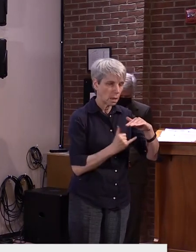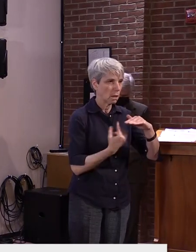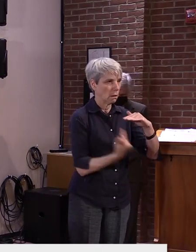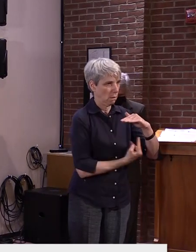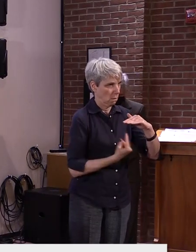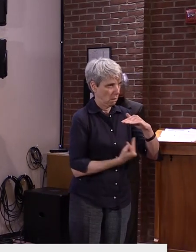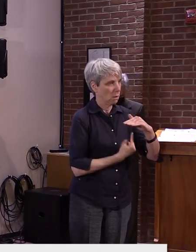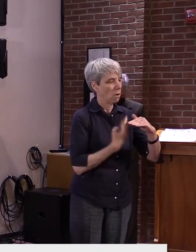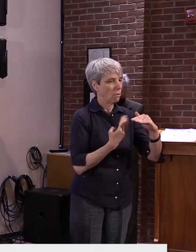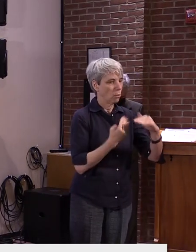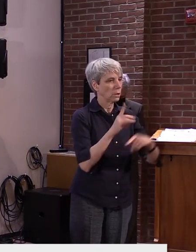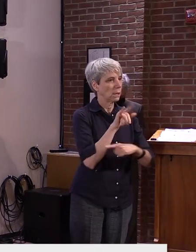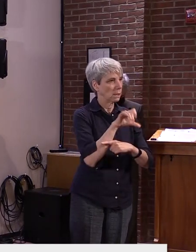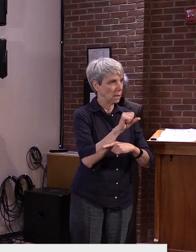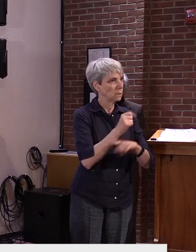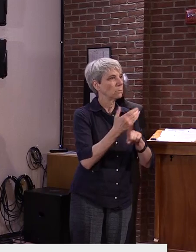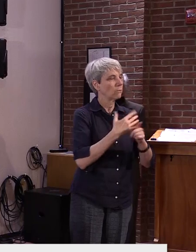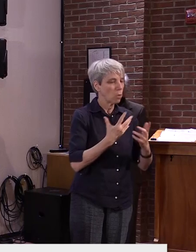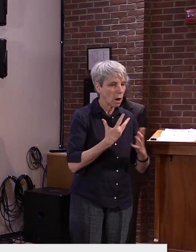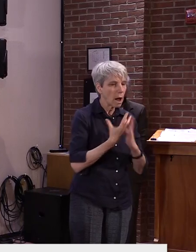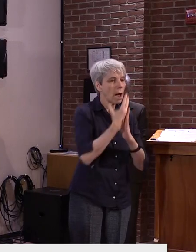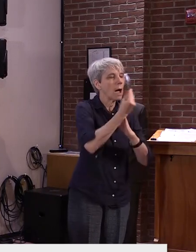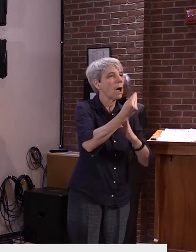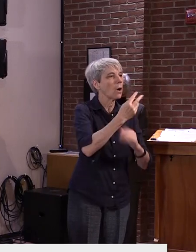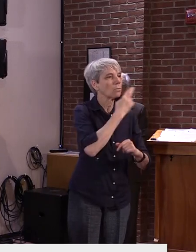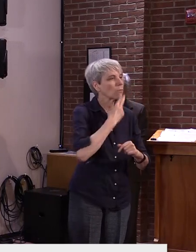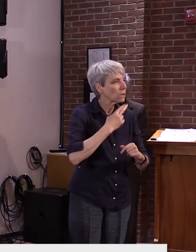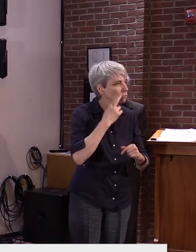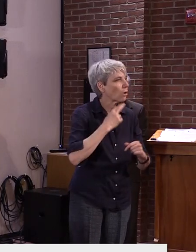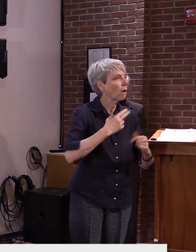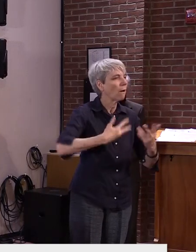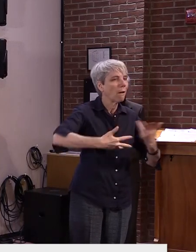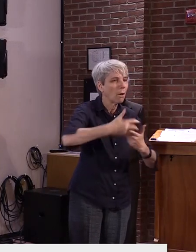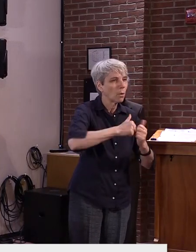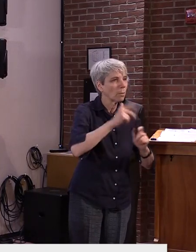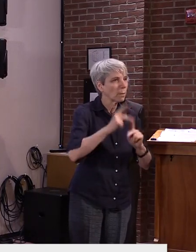areas is rather unenforceable.